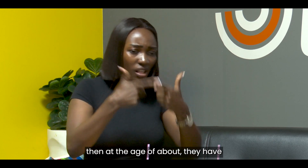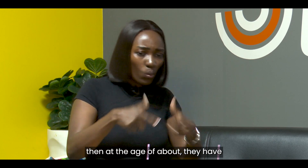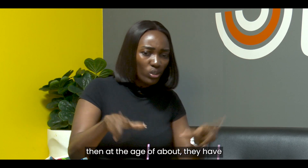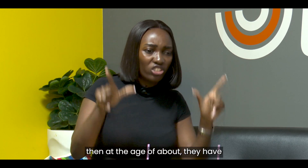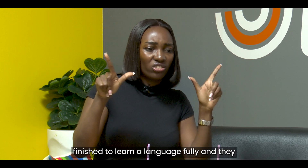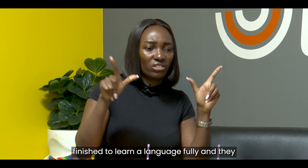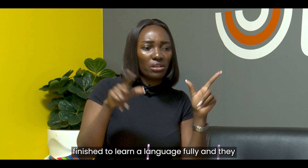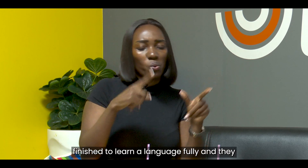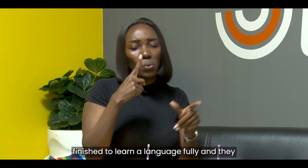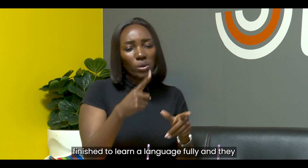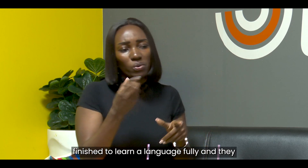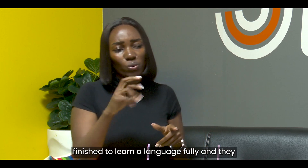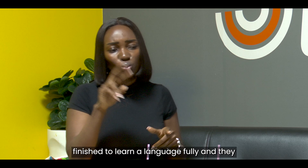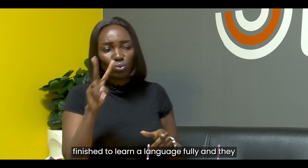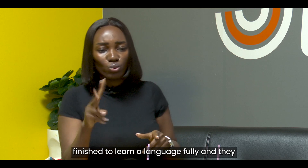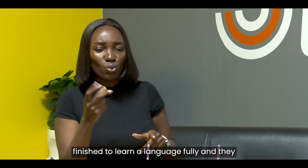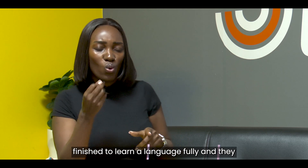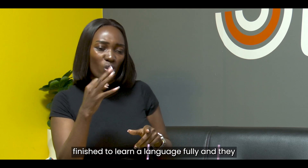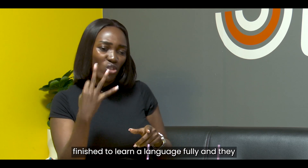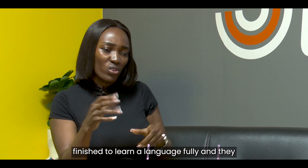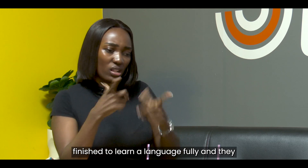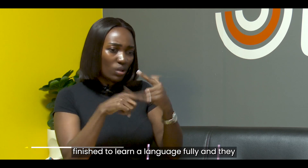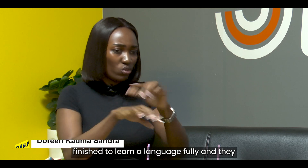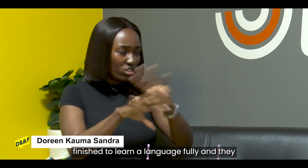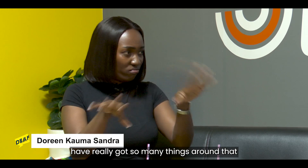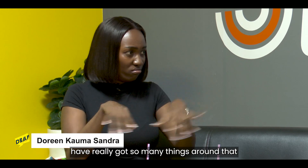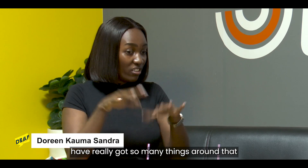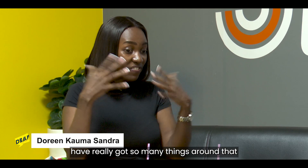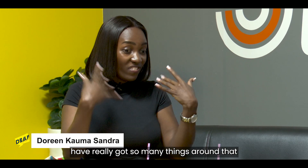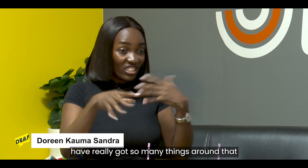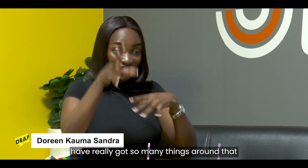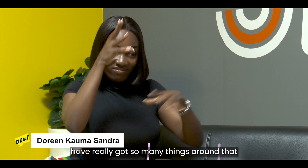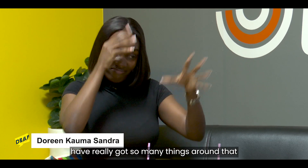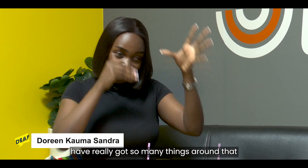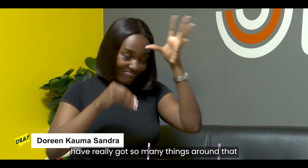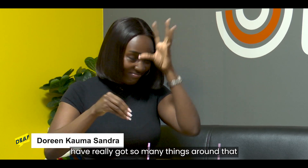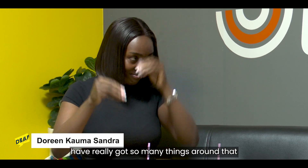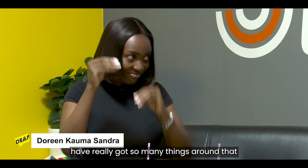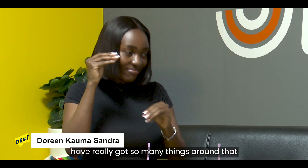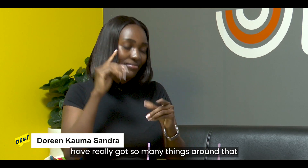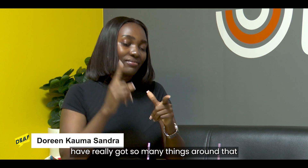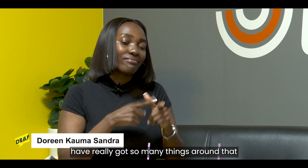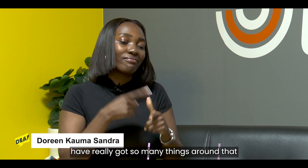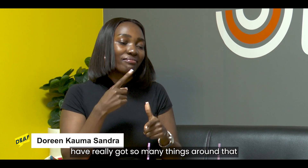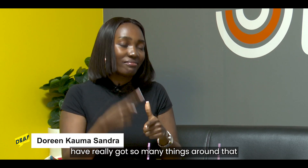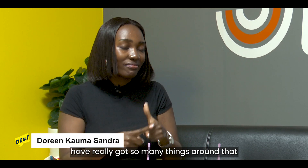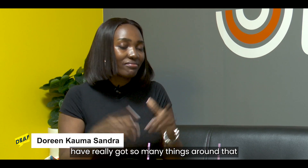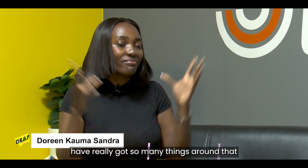have finished to learn a language fully, and they have really got so many things around,